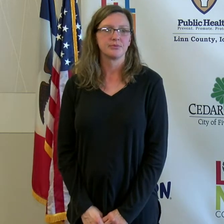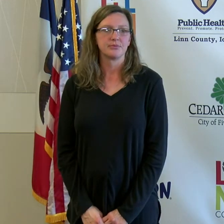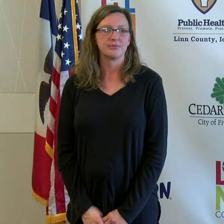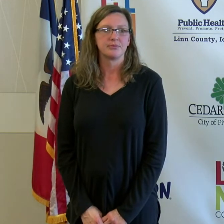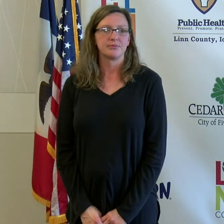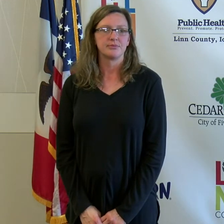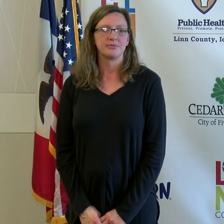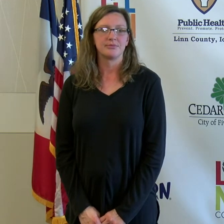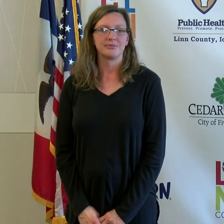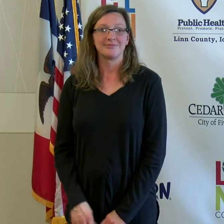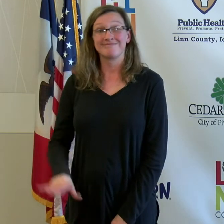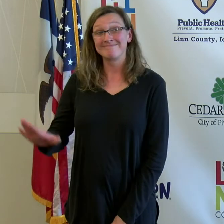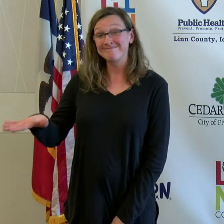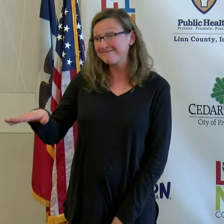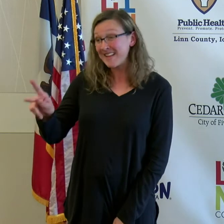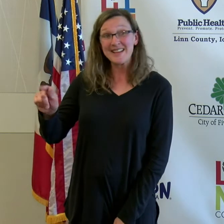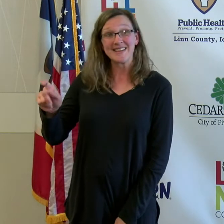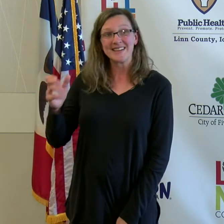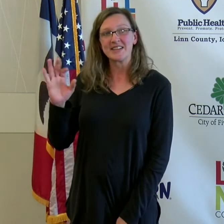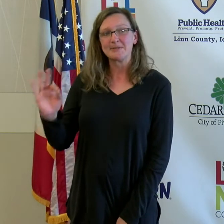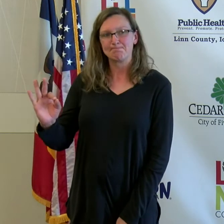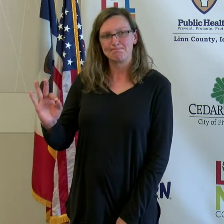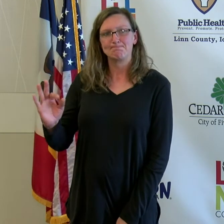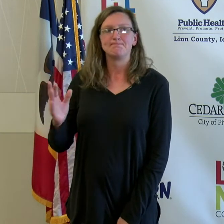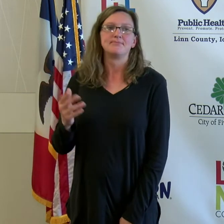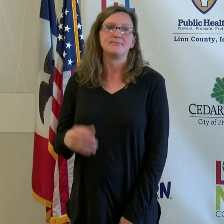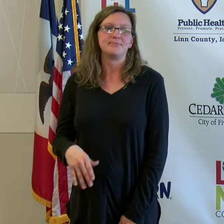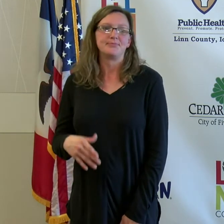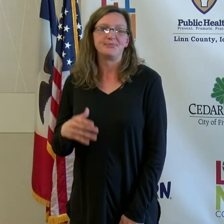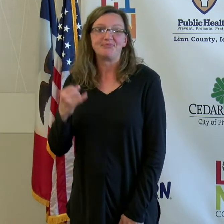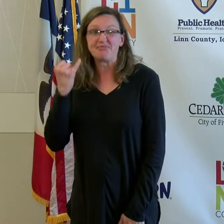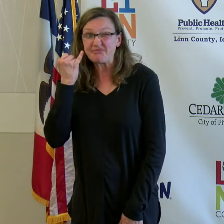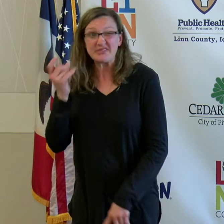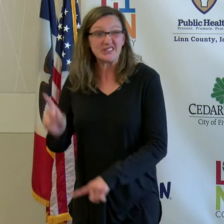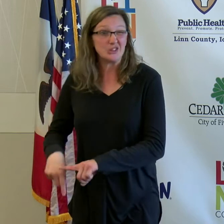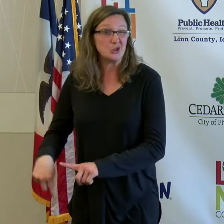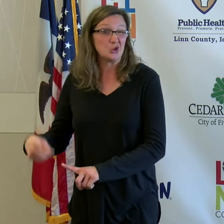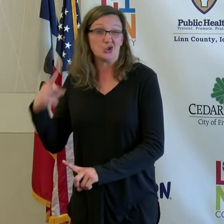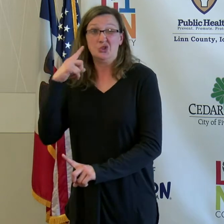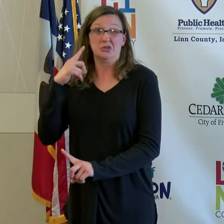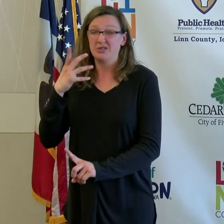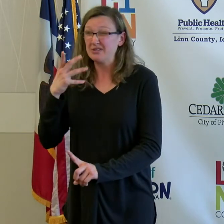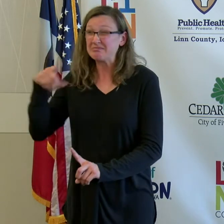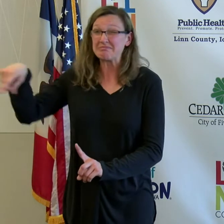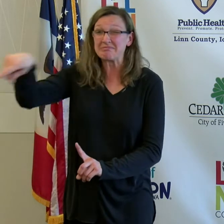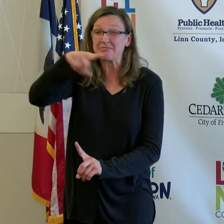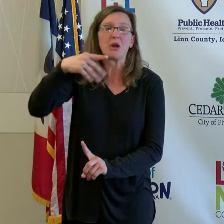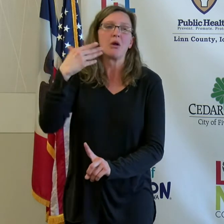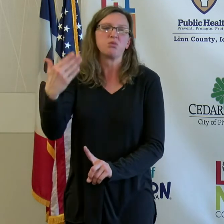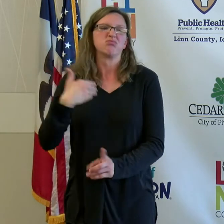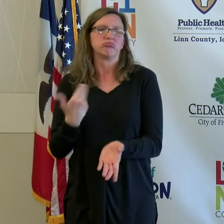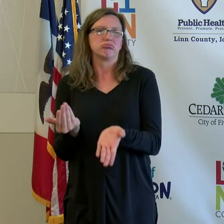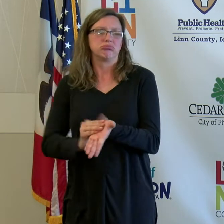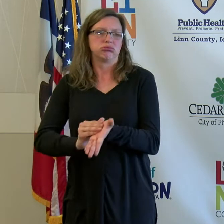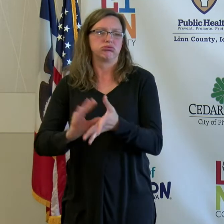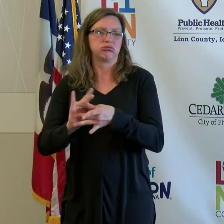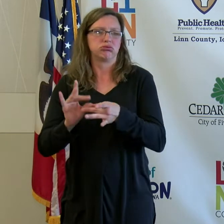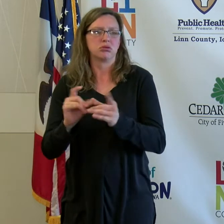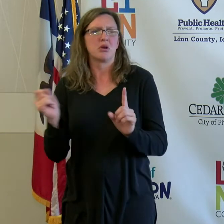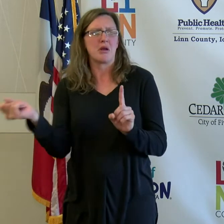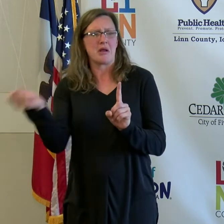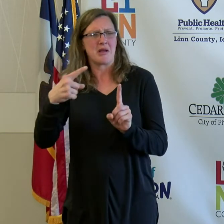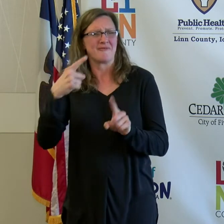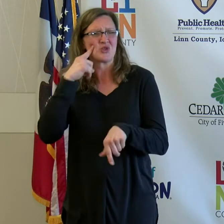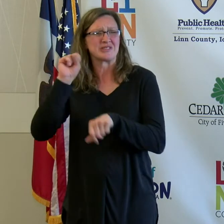Kate, thank you for your question. For those that didn't hear it, Kate is asking how many other individuals may have been exposed. That is